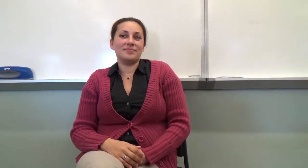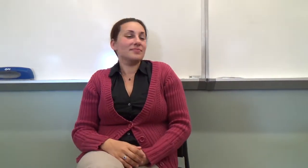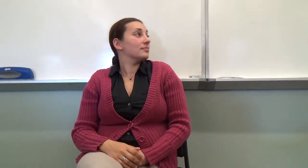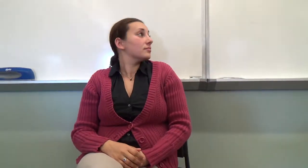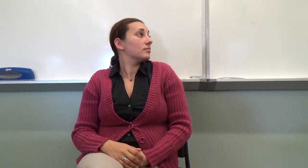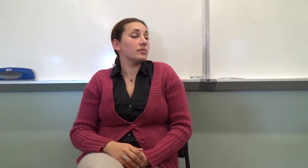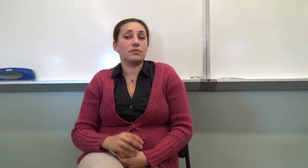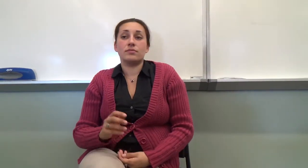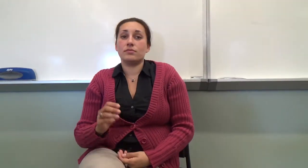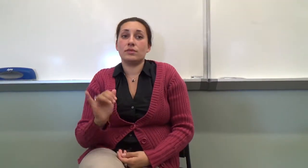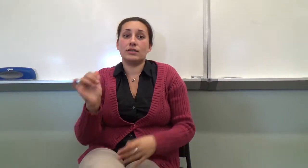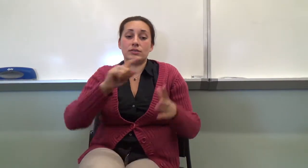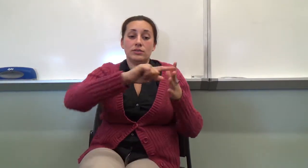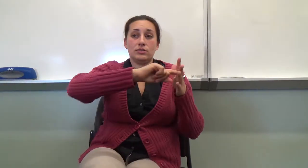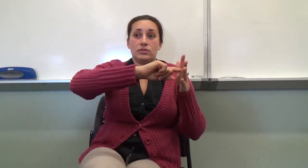starting